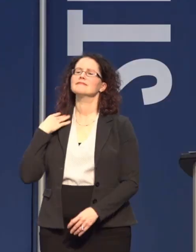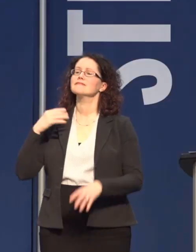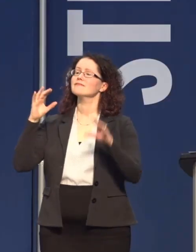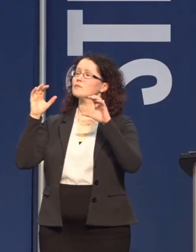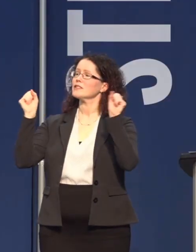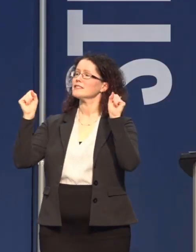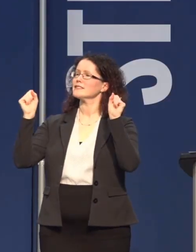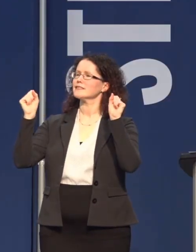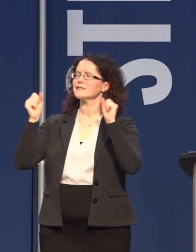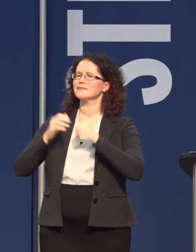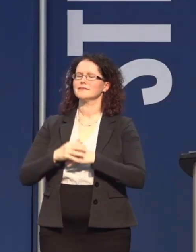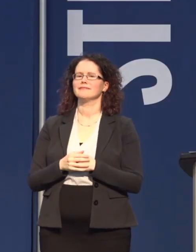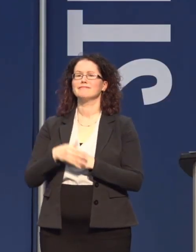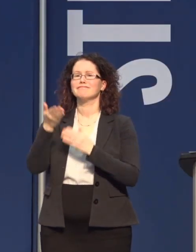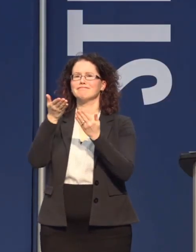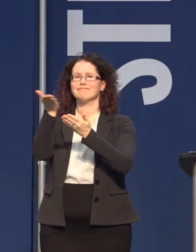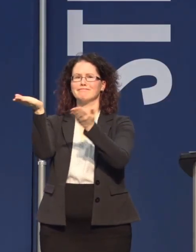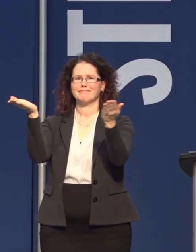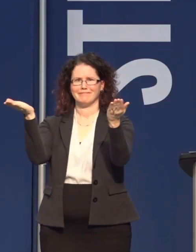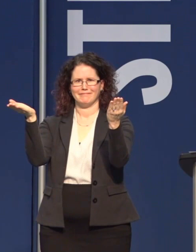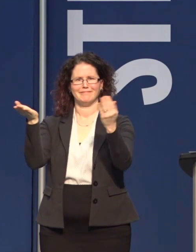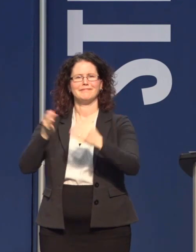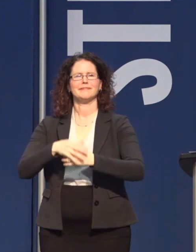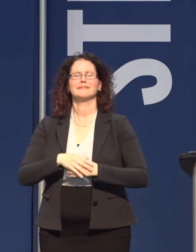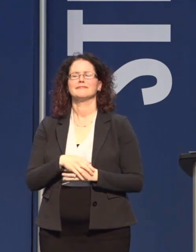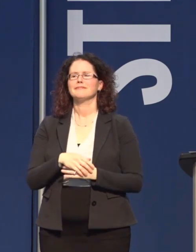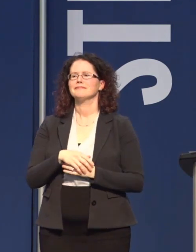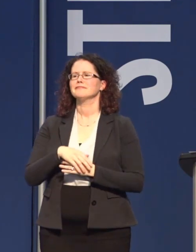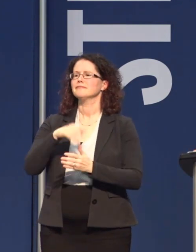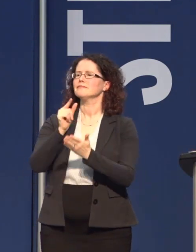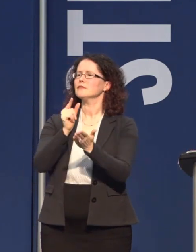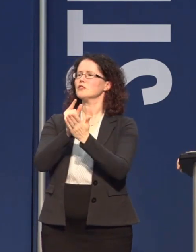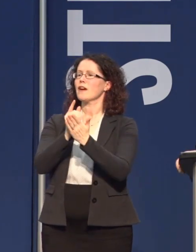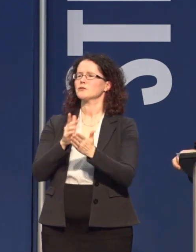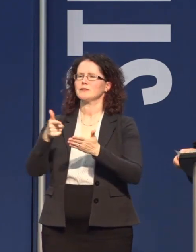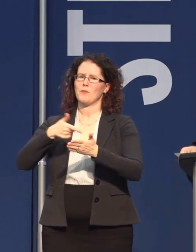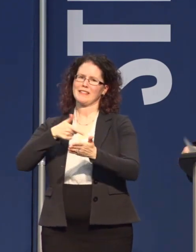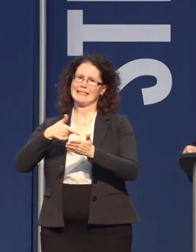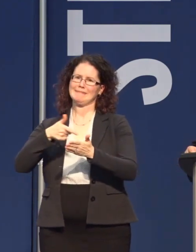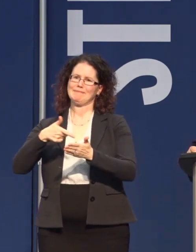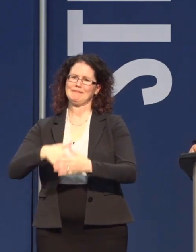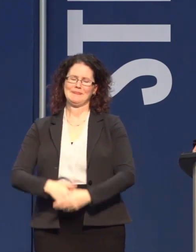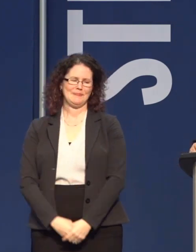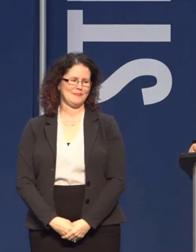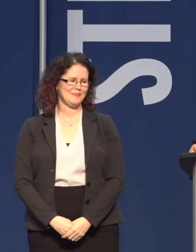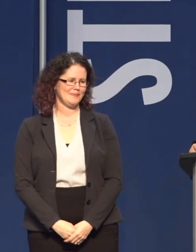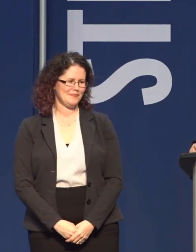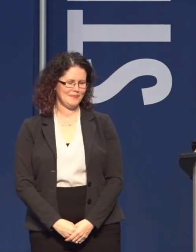Mr. President, ladies and gentlemen, the graduates in welding.